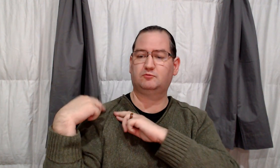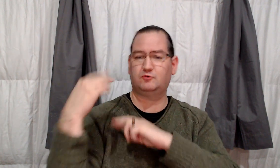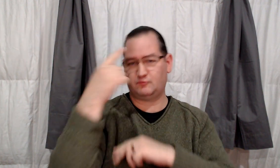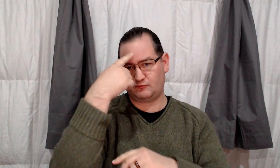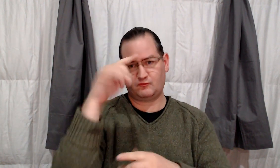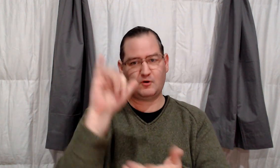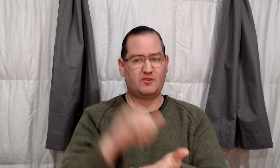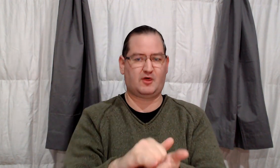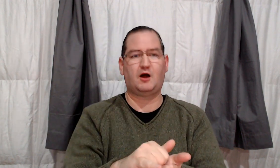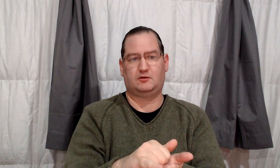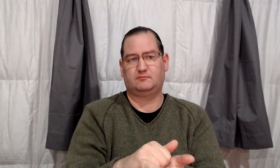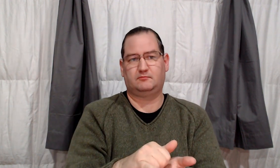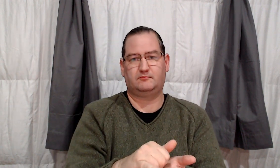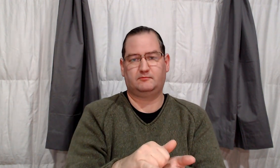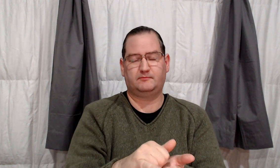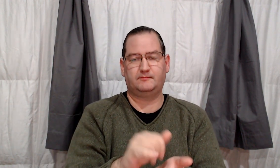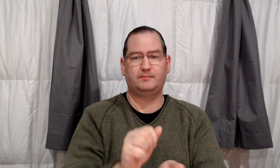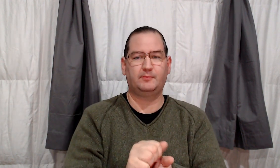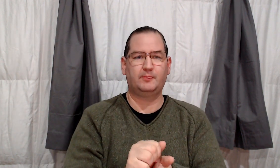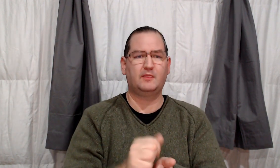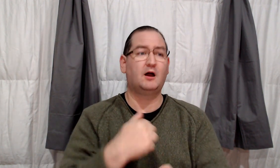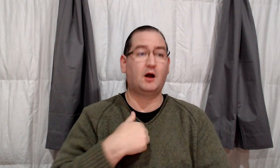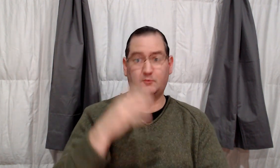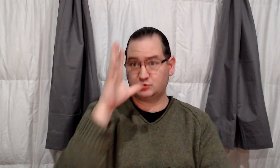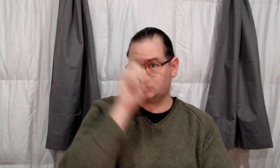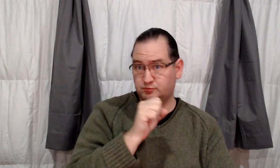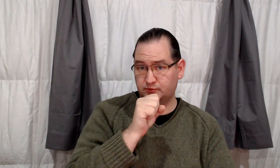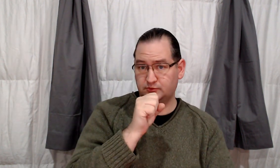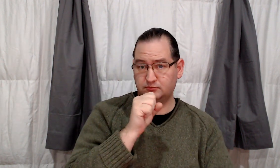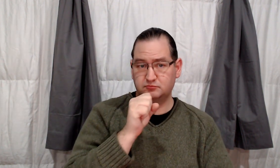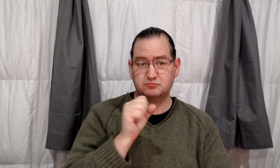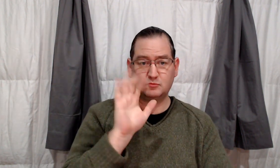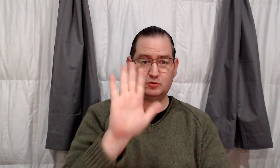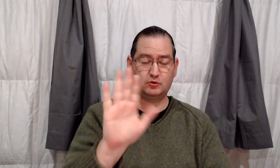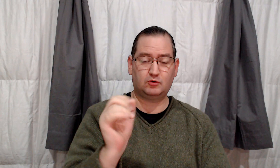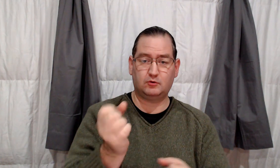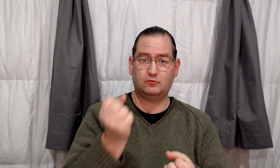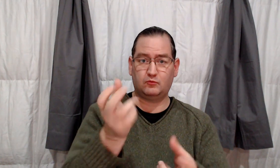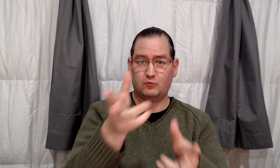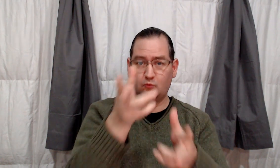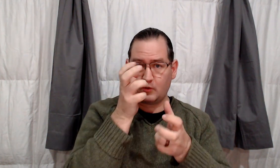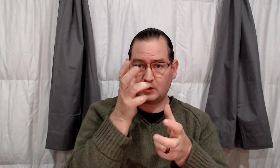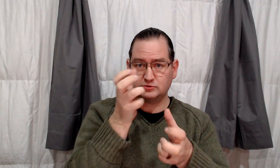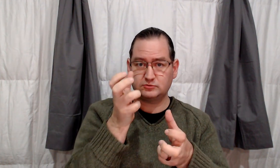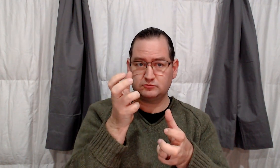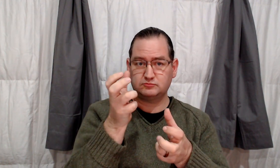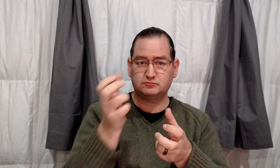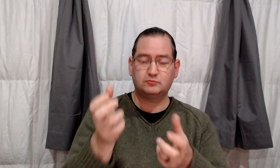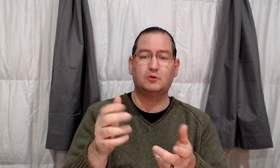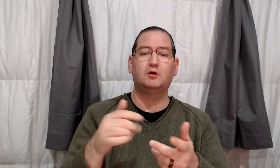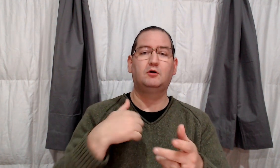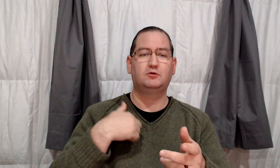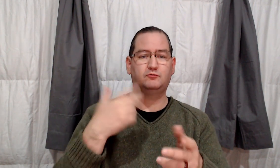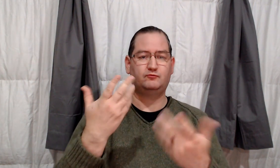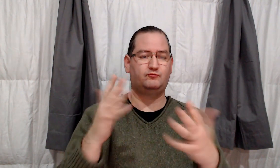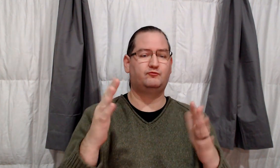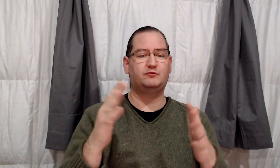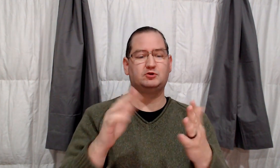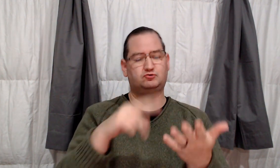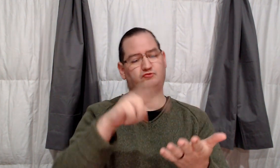I'm assuming because you're listening to this audio that you've already read the Quit Smoking booklet, you've